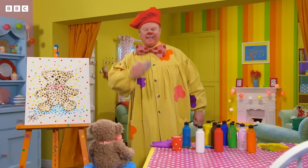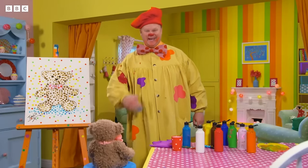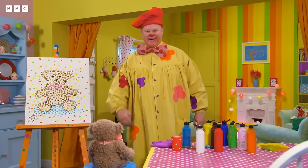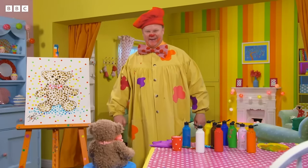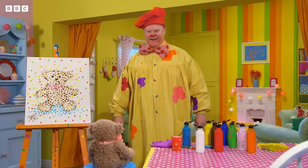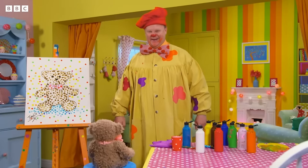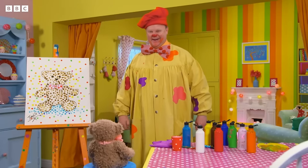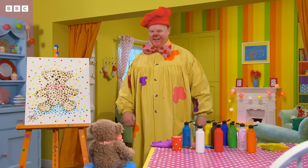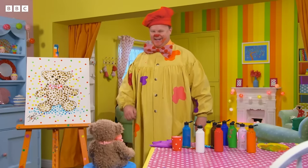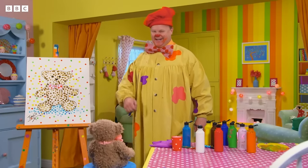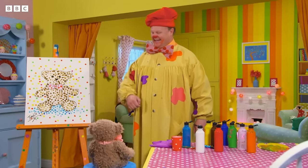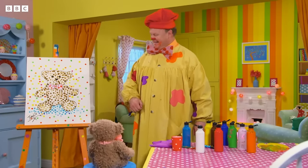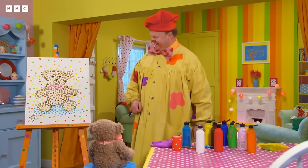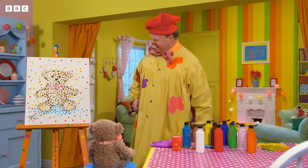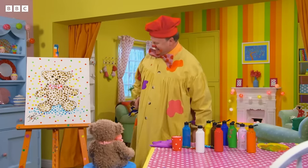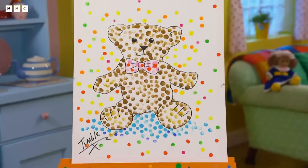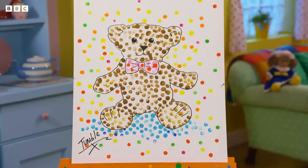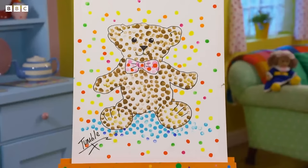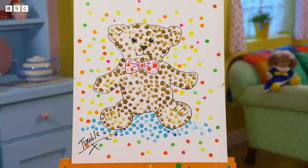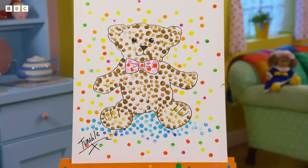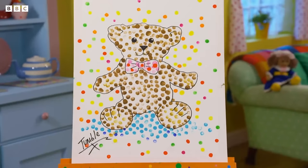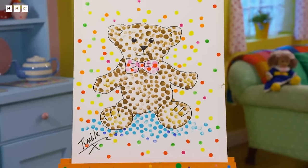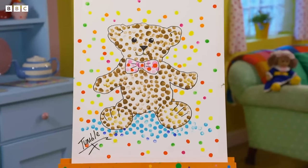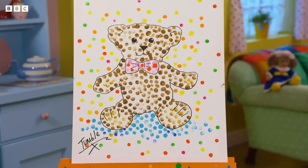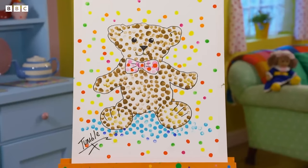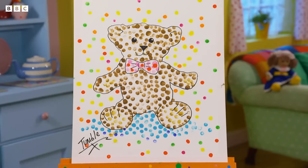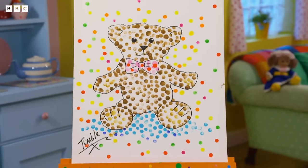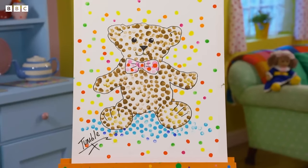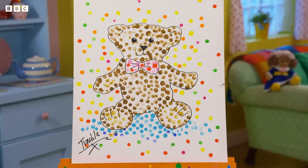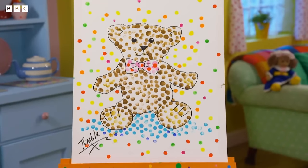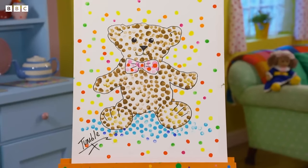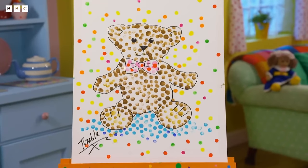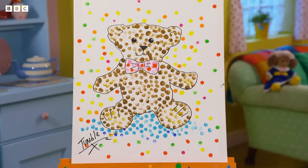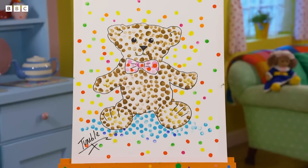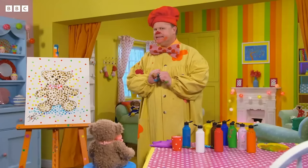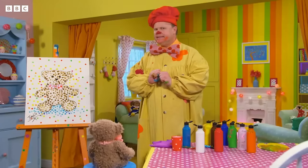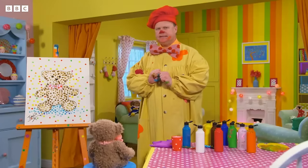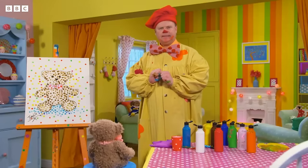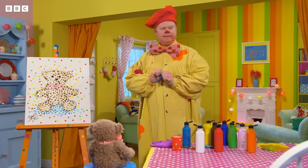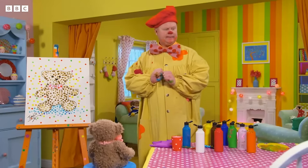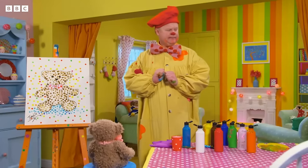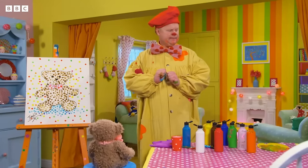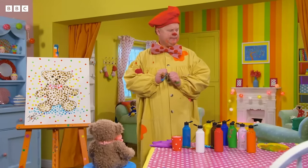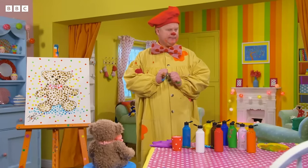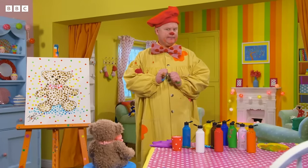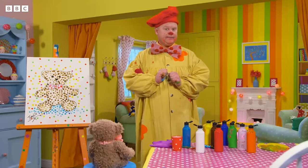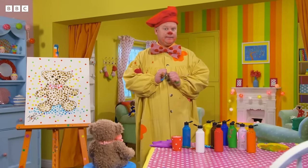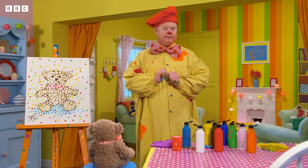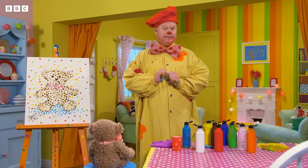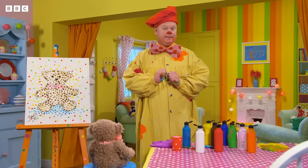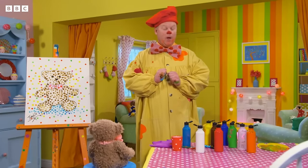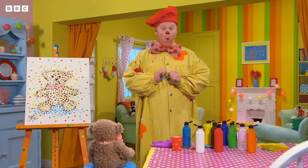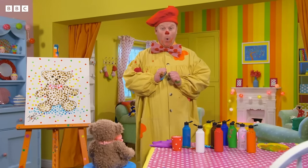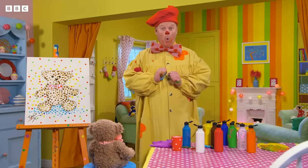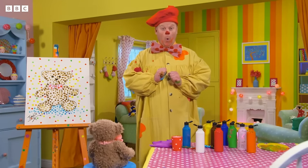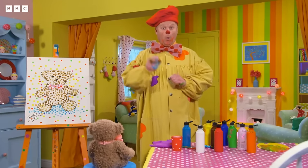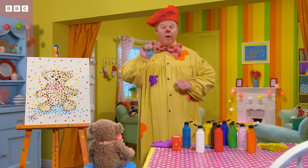you. Before you pack away your paints, please can you show us a sign for artist?